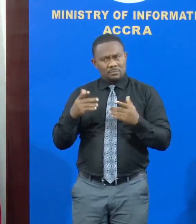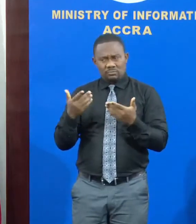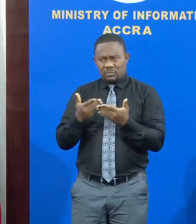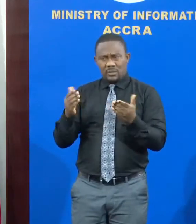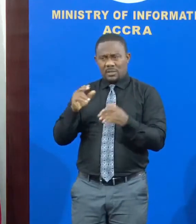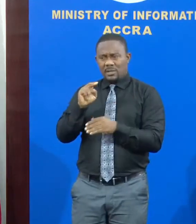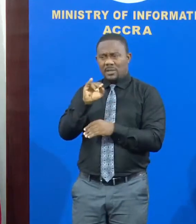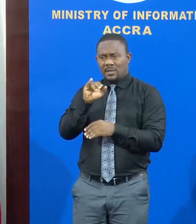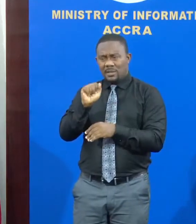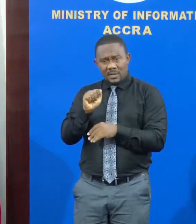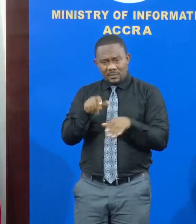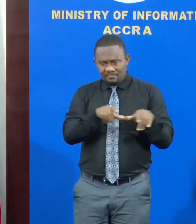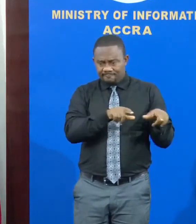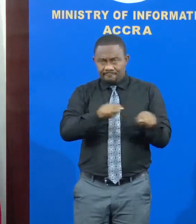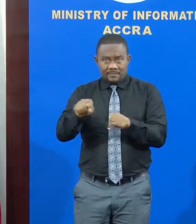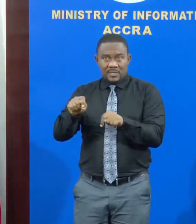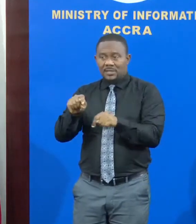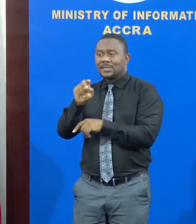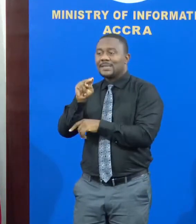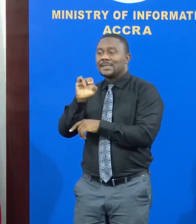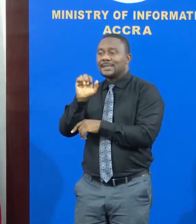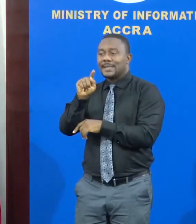NIA to NITA.